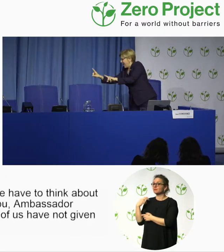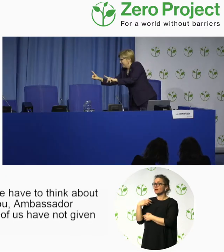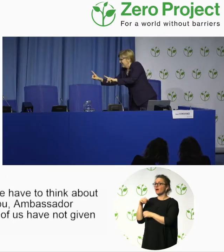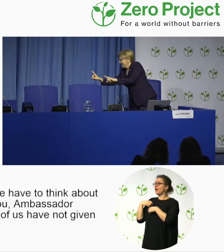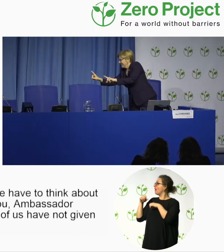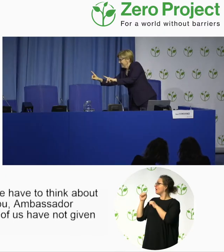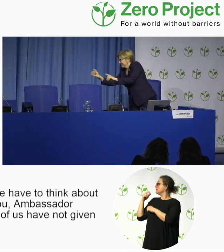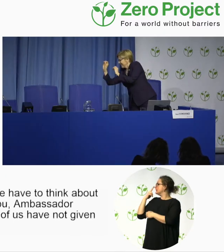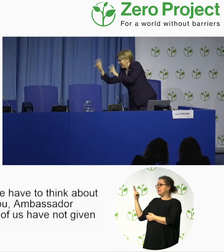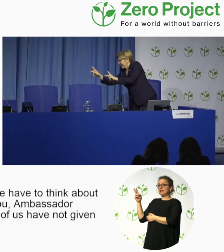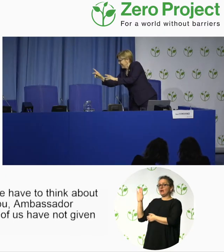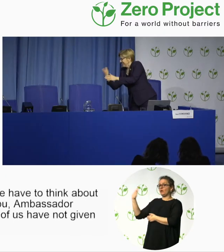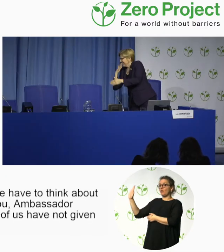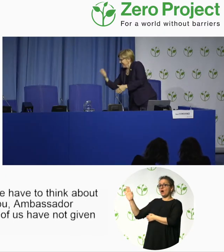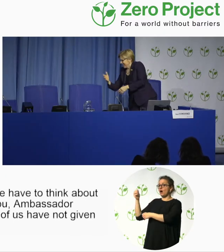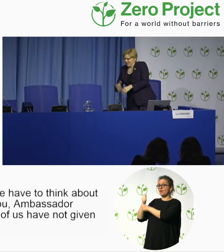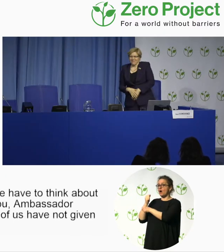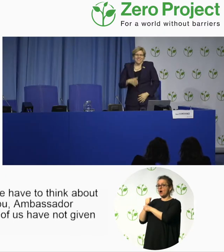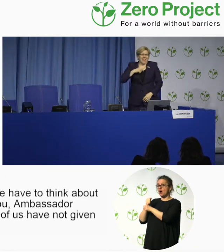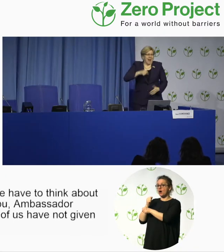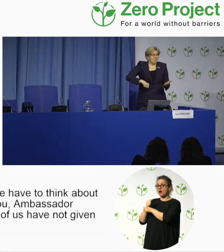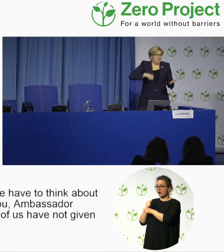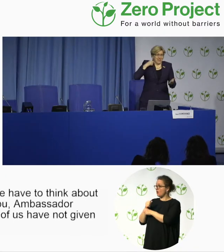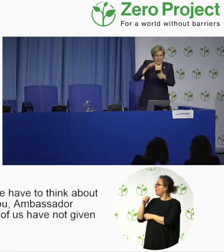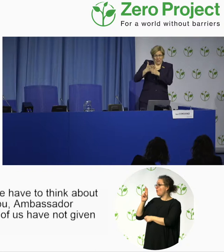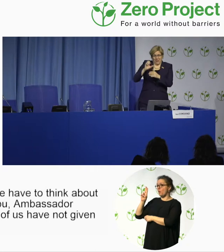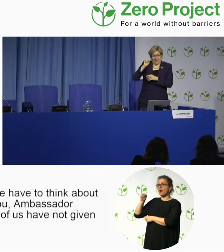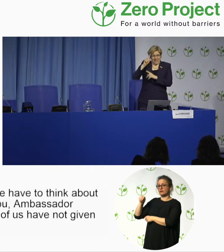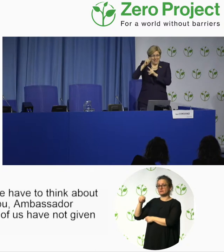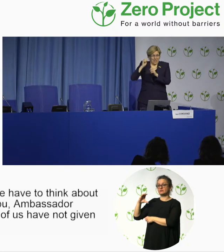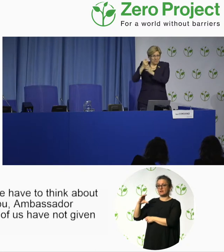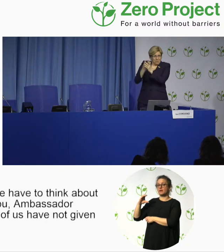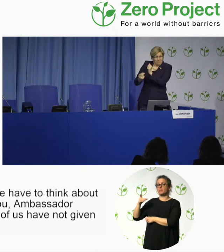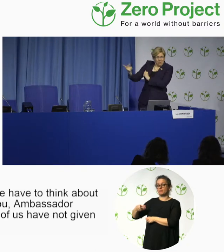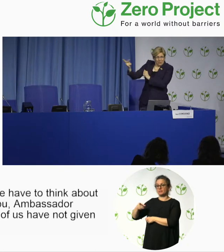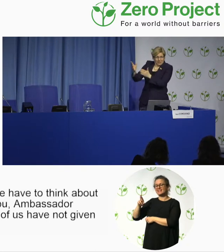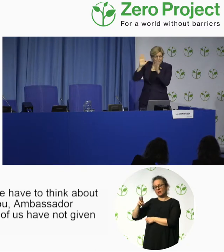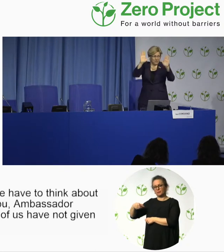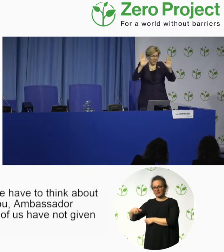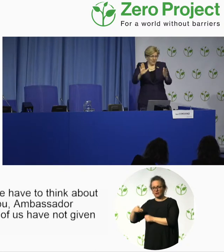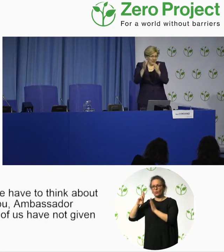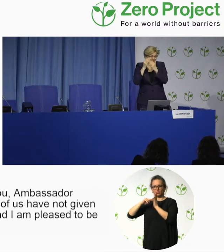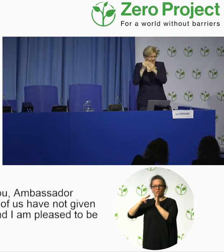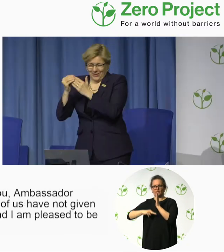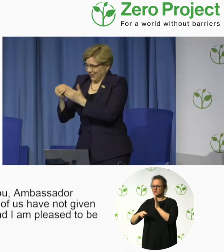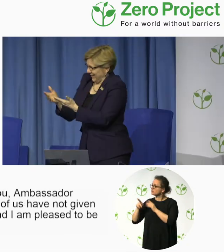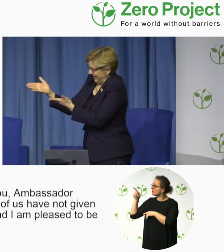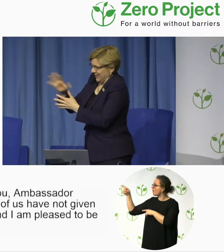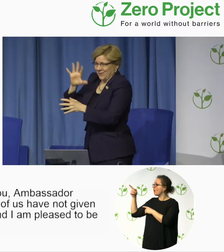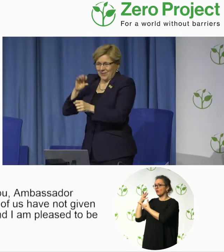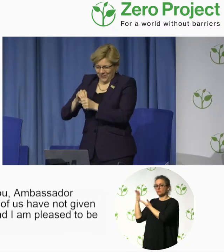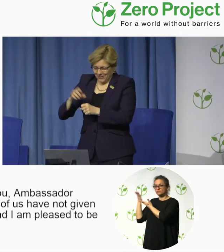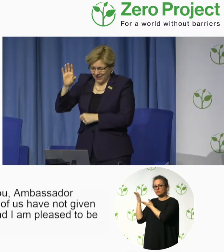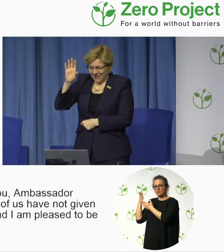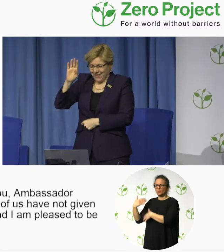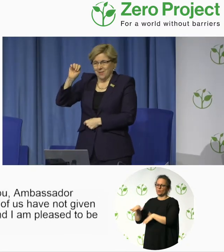UN Convention on the Rights of People with Disabilities, and it will happen. So thank you for your work. And I'm pleased to be on this stage with two